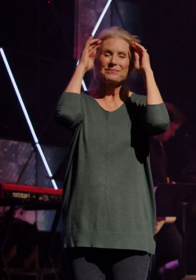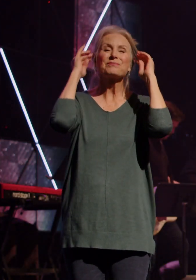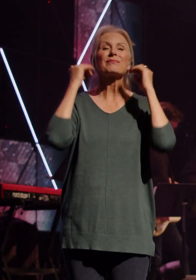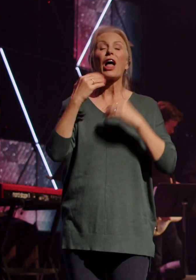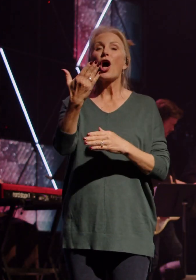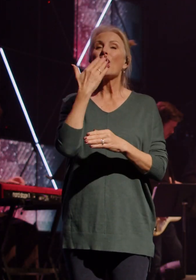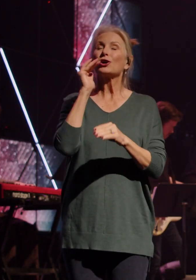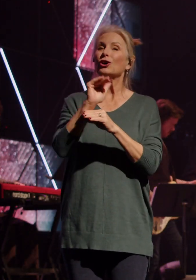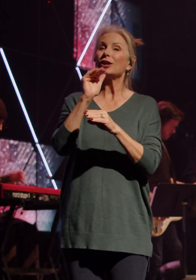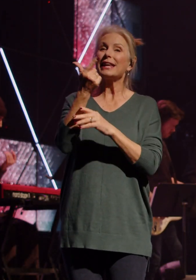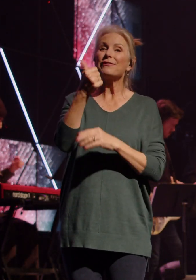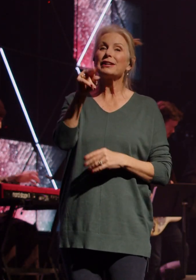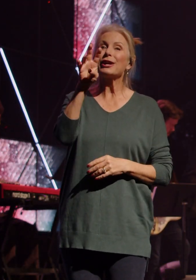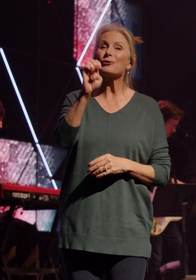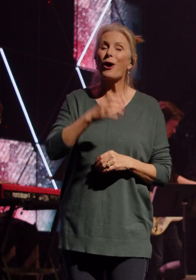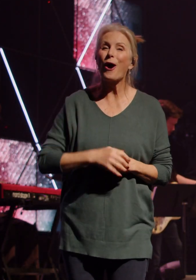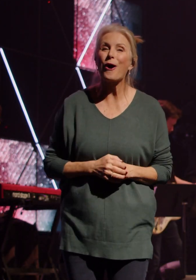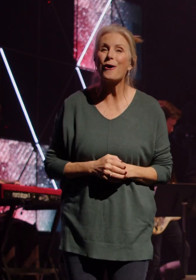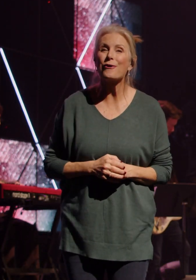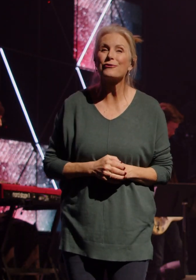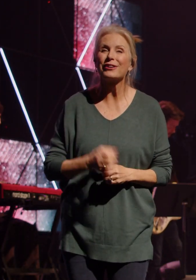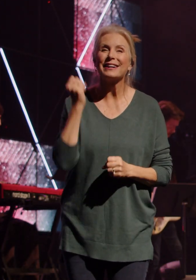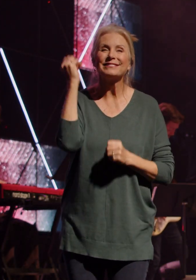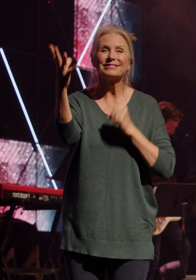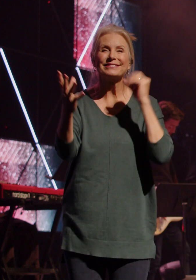Well, good evening, Grove. Listen to the...